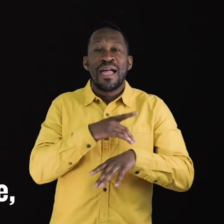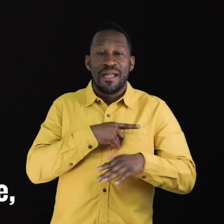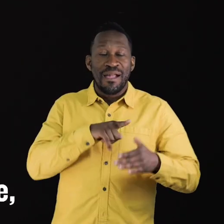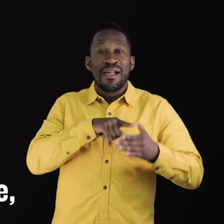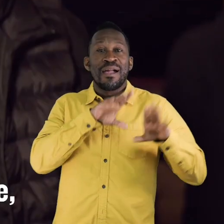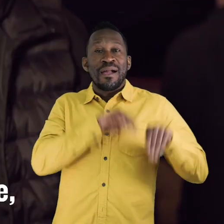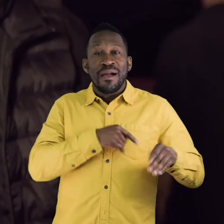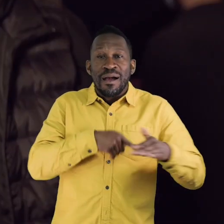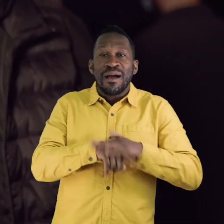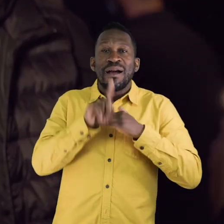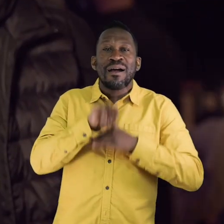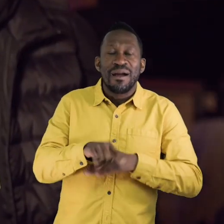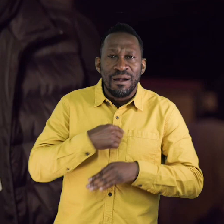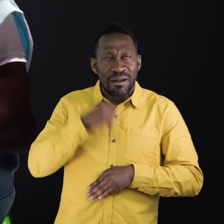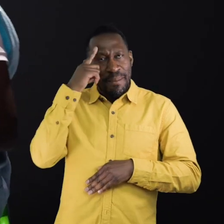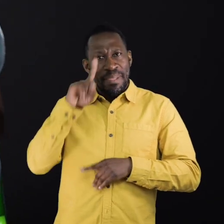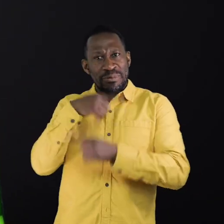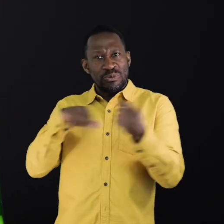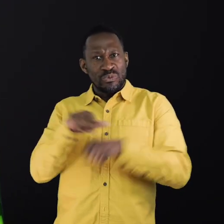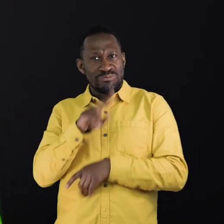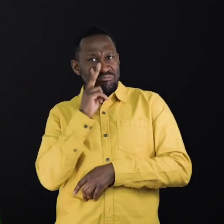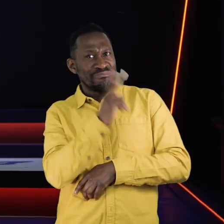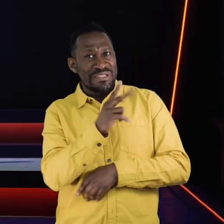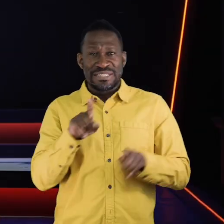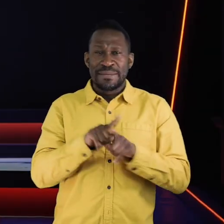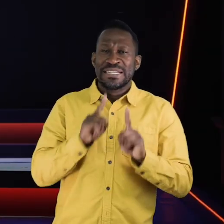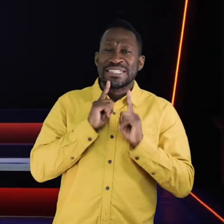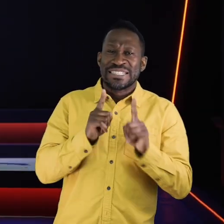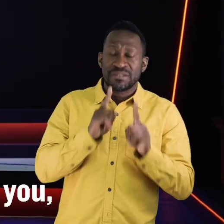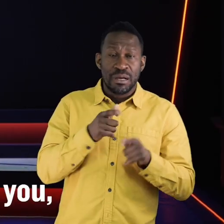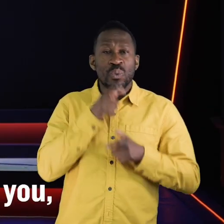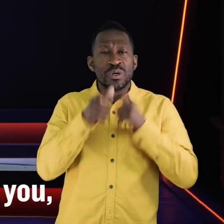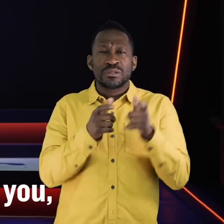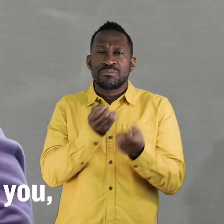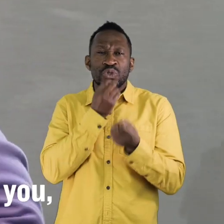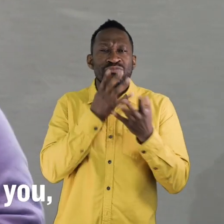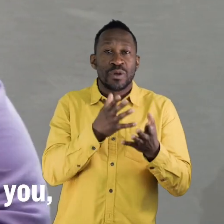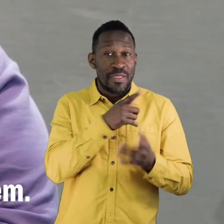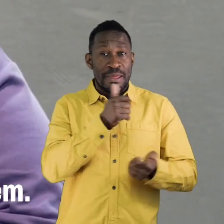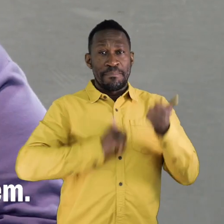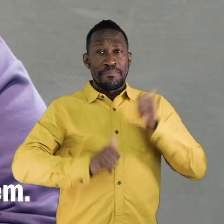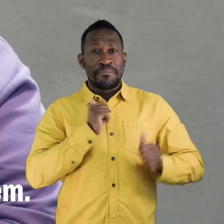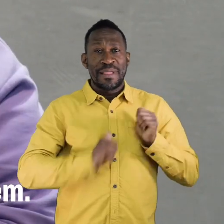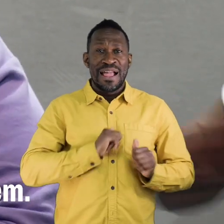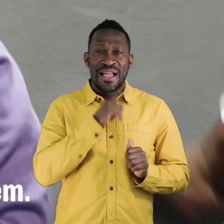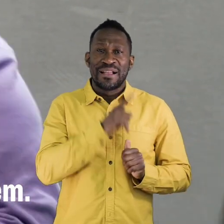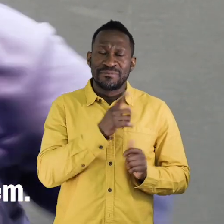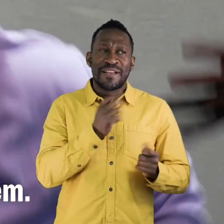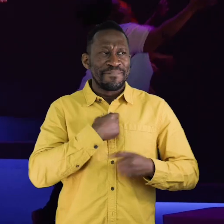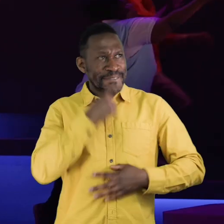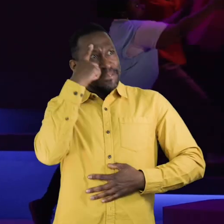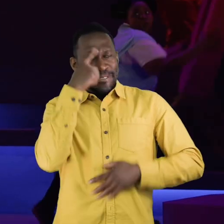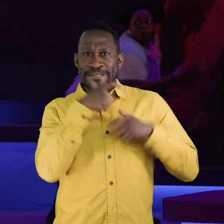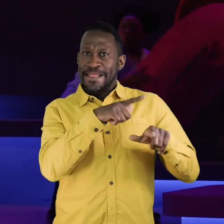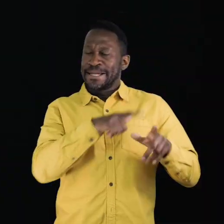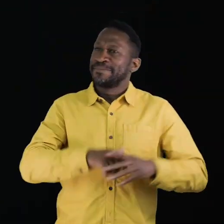as soon as I came out, I was like people need to see that. Yeah, teachers need to see that. They were beautiful words, and the way they were presented to you, like, you were really thinking about them.